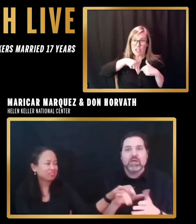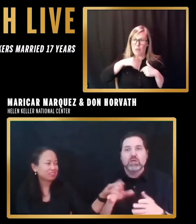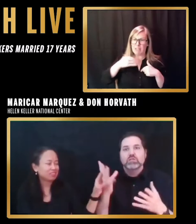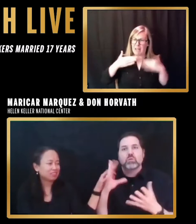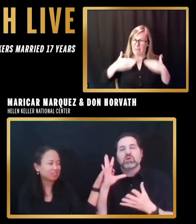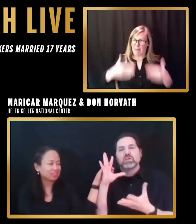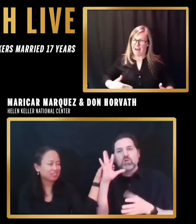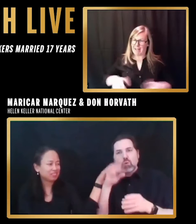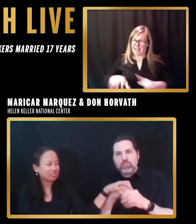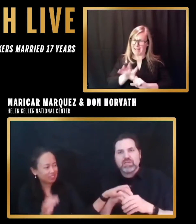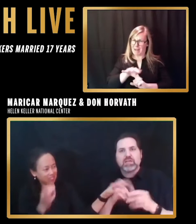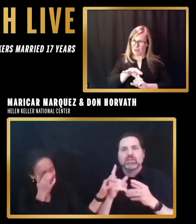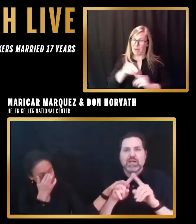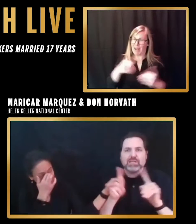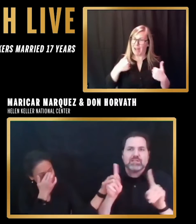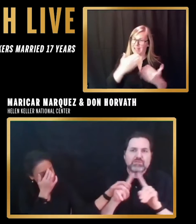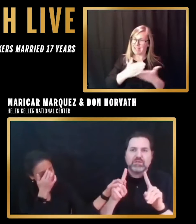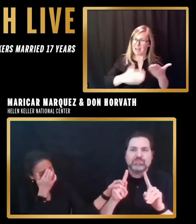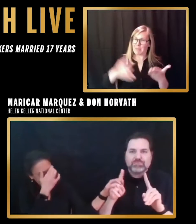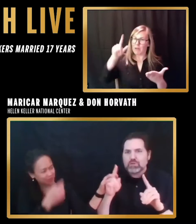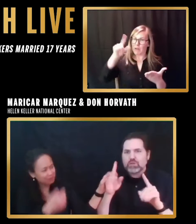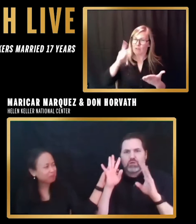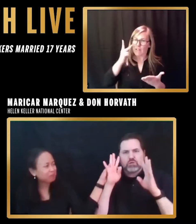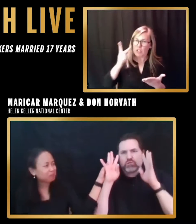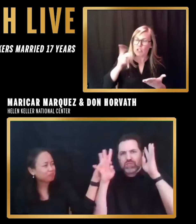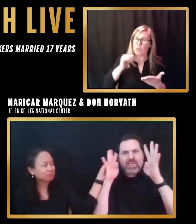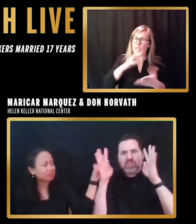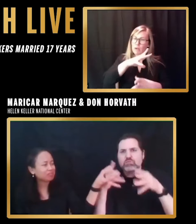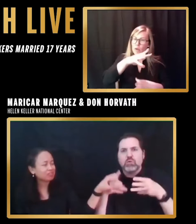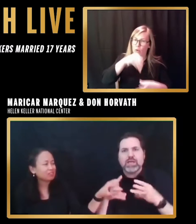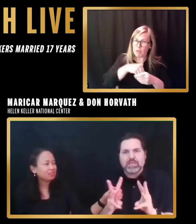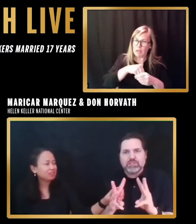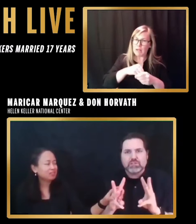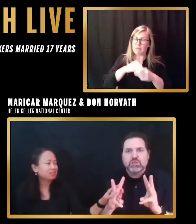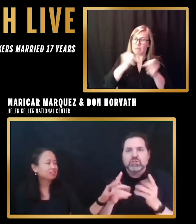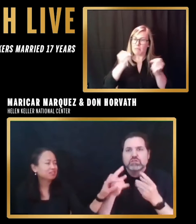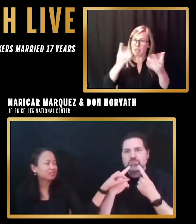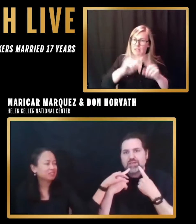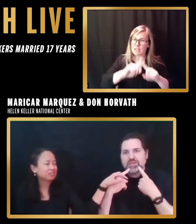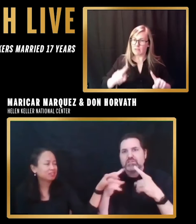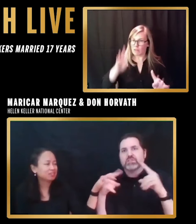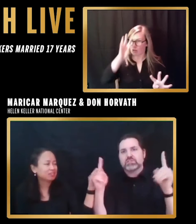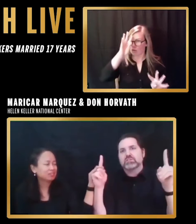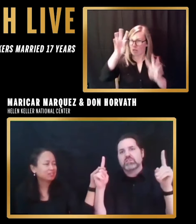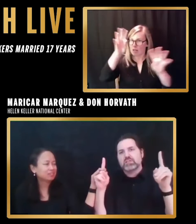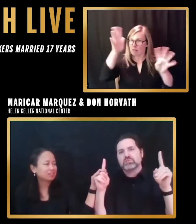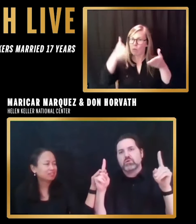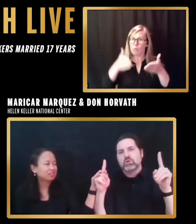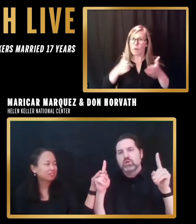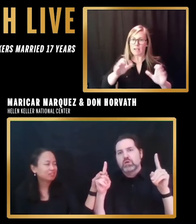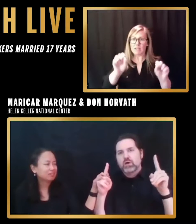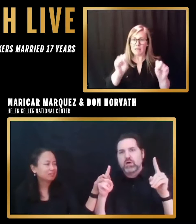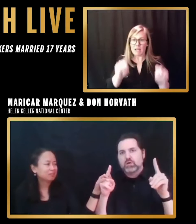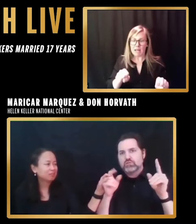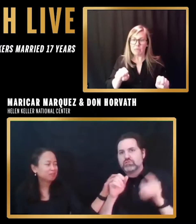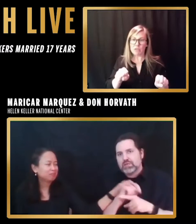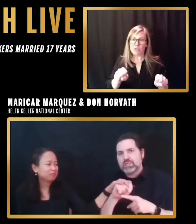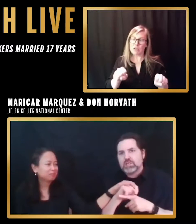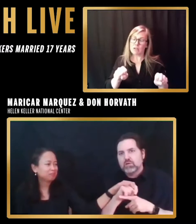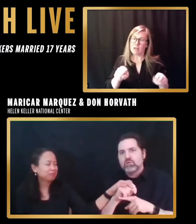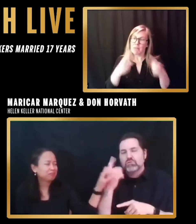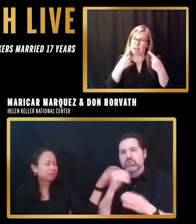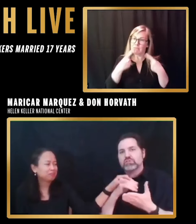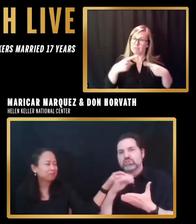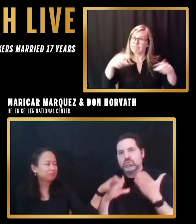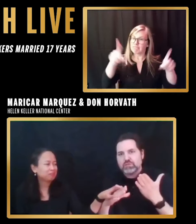way. So we're incorporating a lot of different creative ways to make this a successful